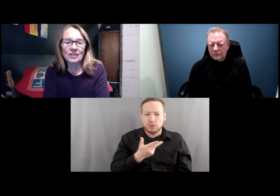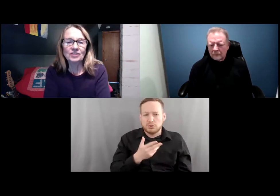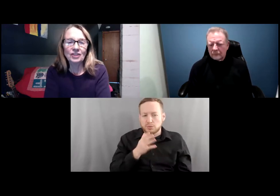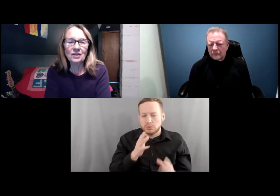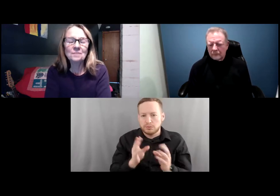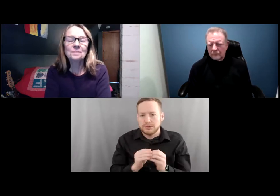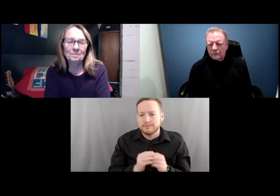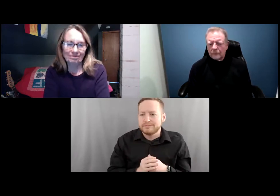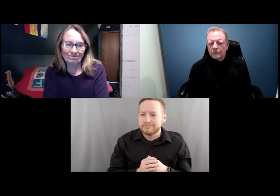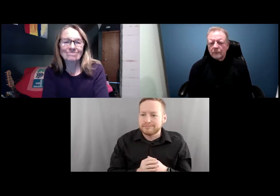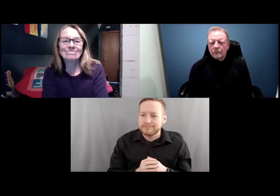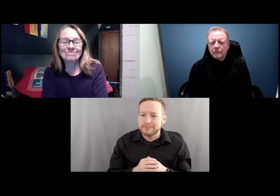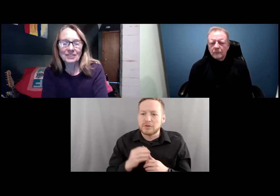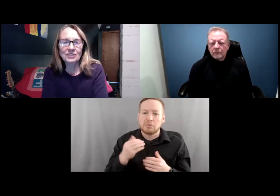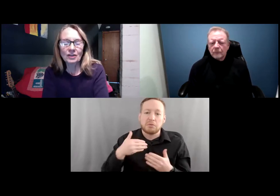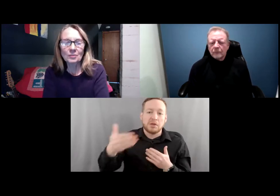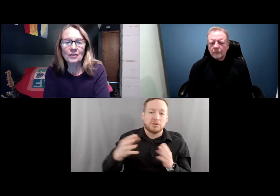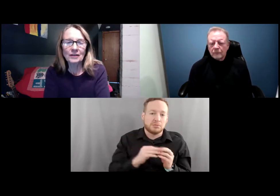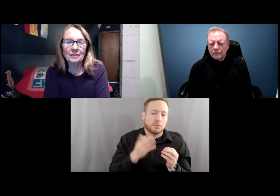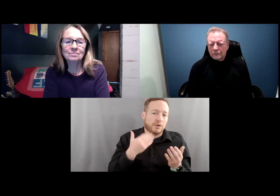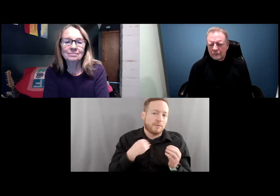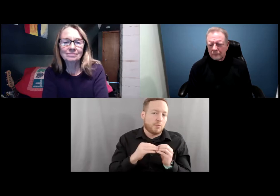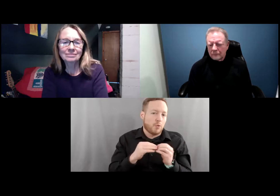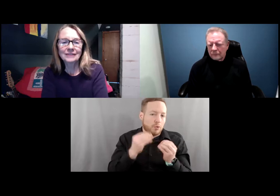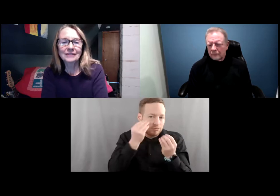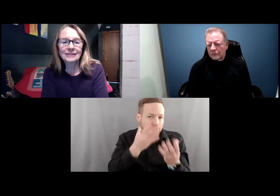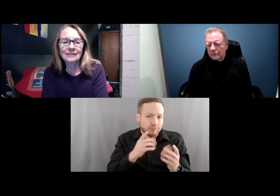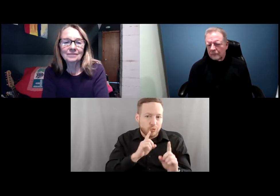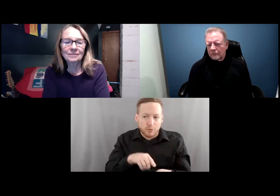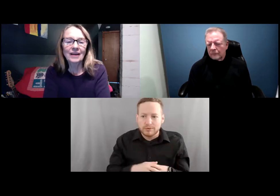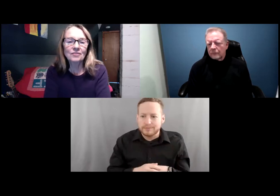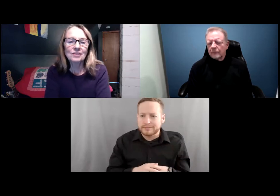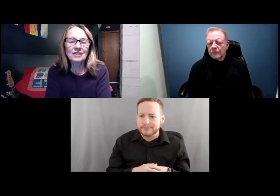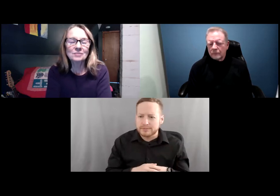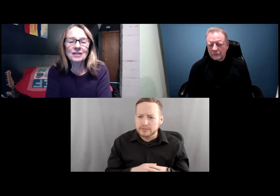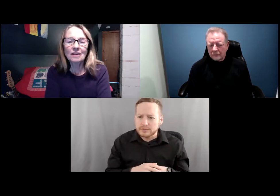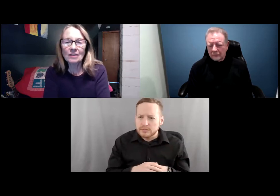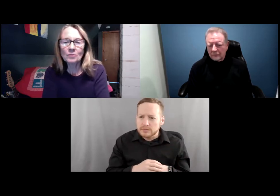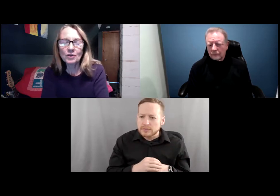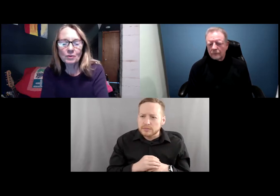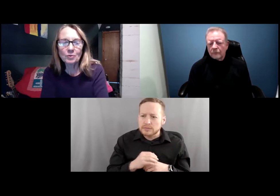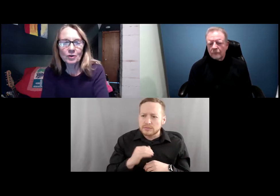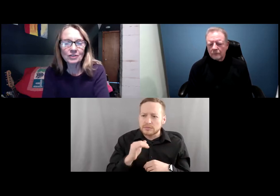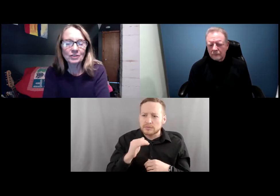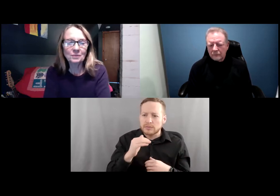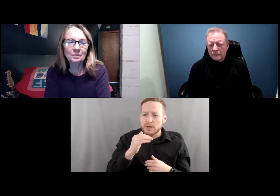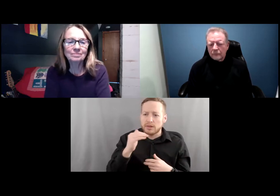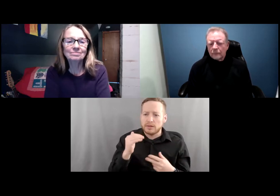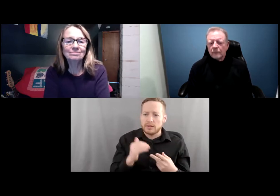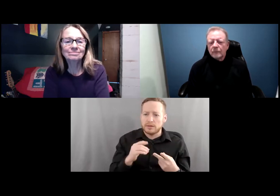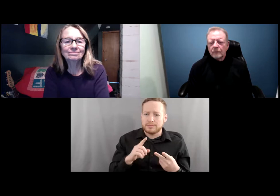our vice chair, to talk about that. After the next meeting, I'll have more to report